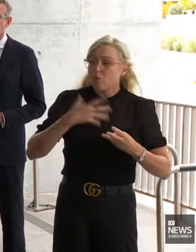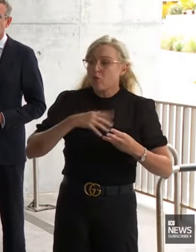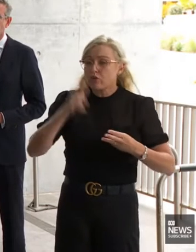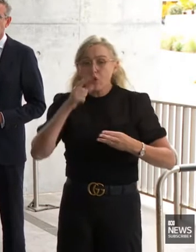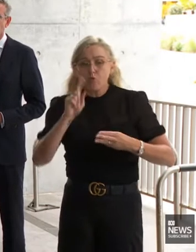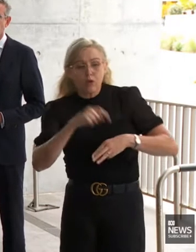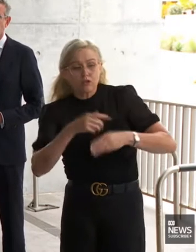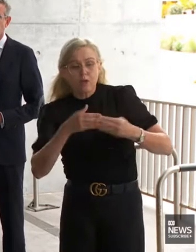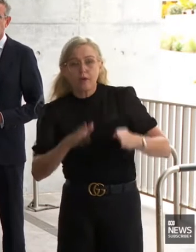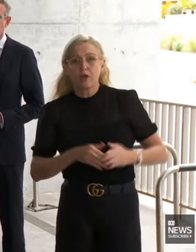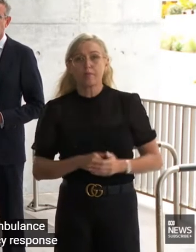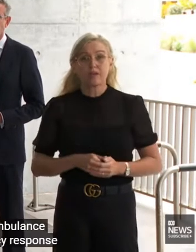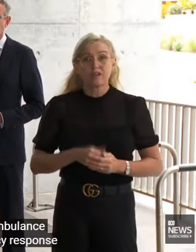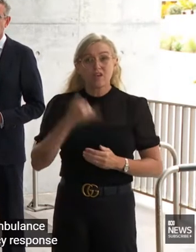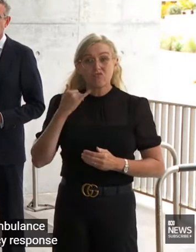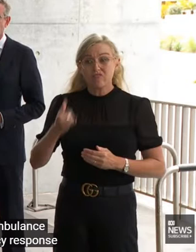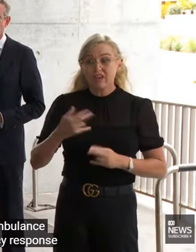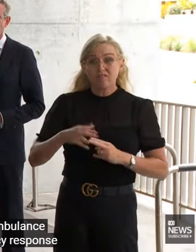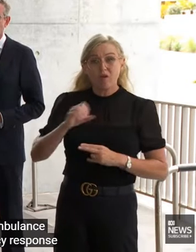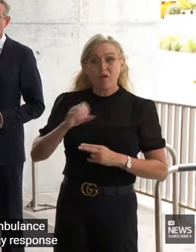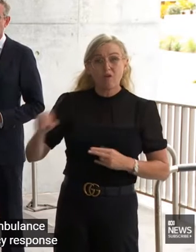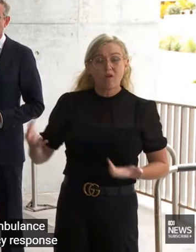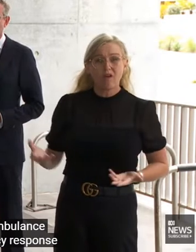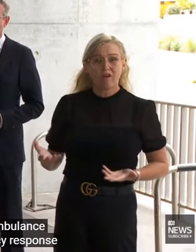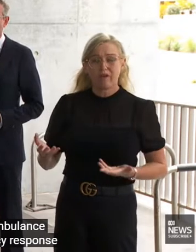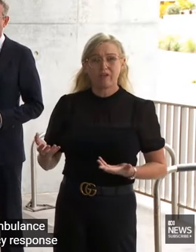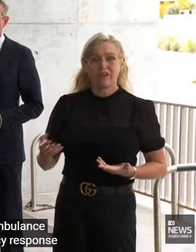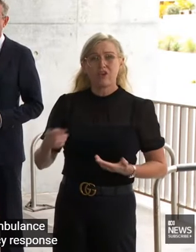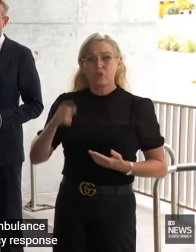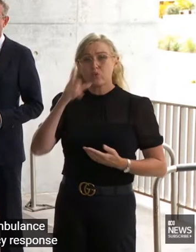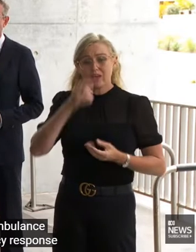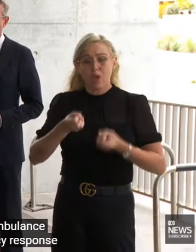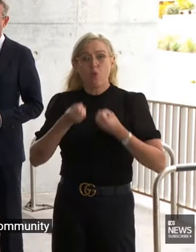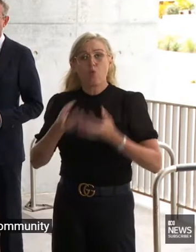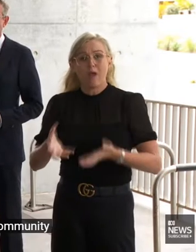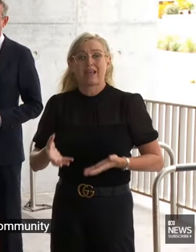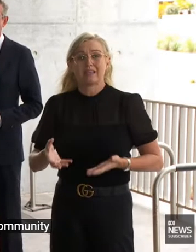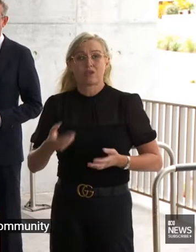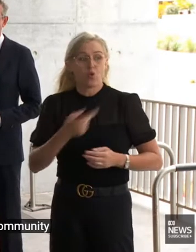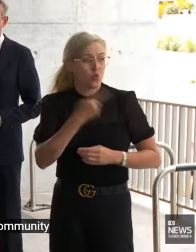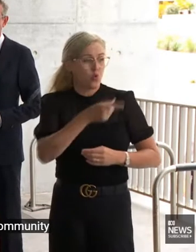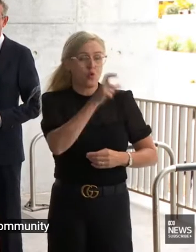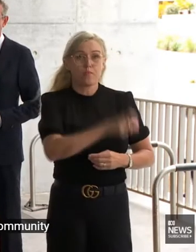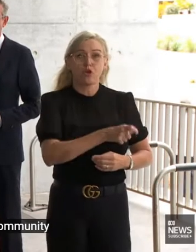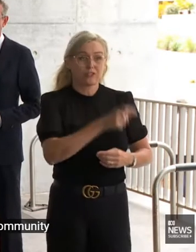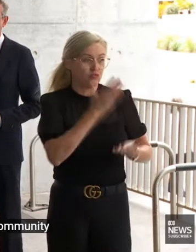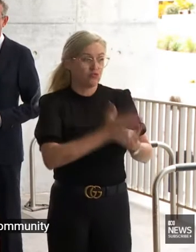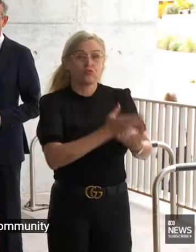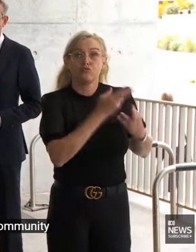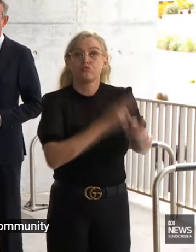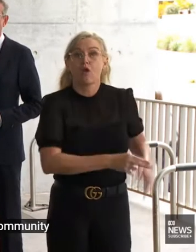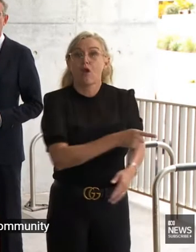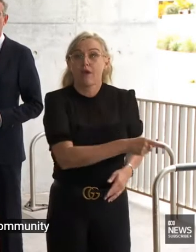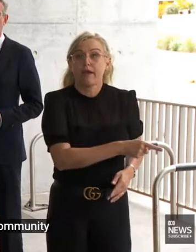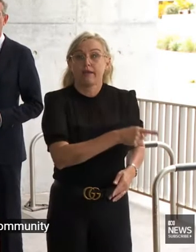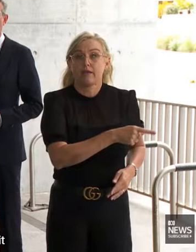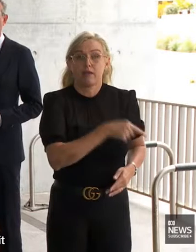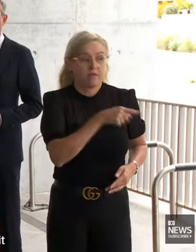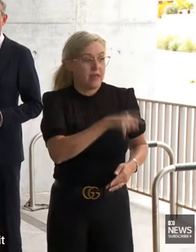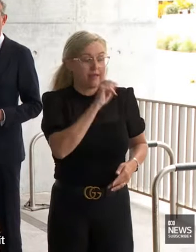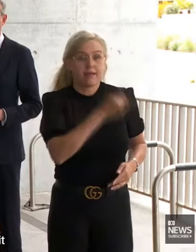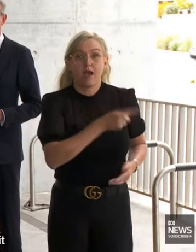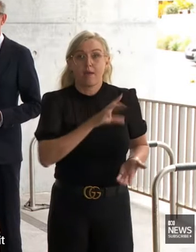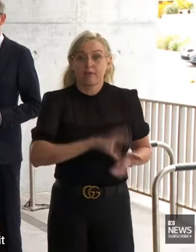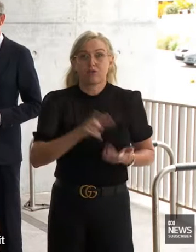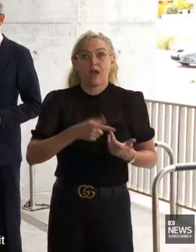Wales Ambulance mounting an emergency response to a member of the community that really needs it. The way that we can all be